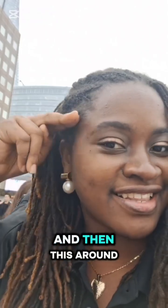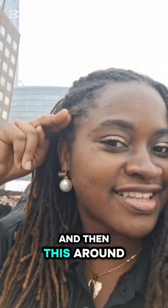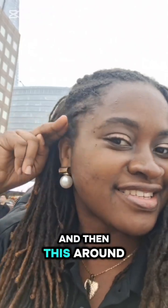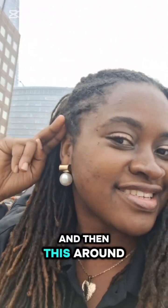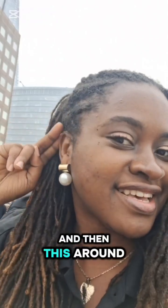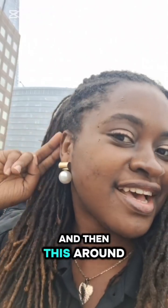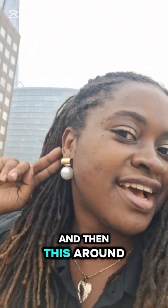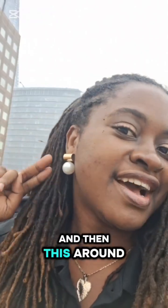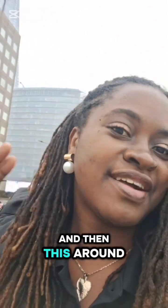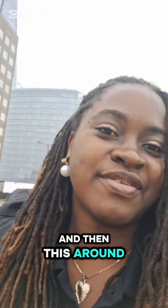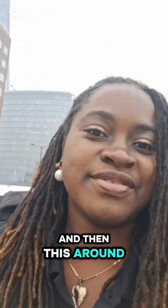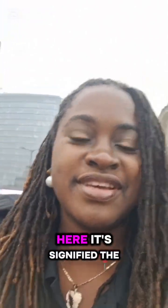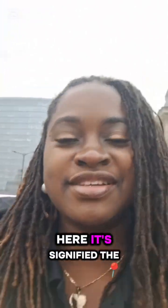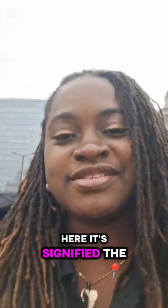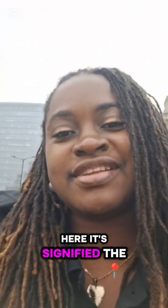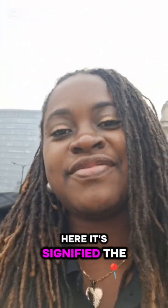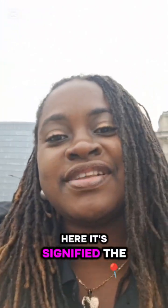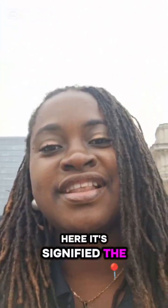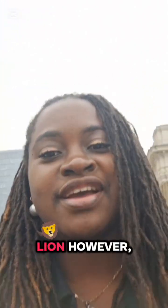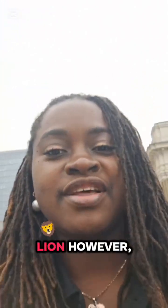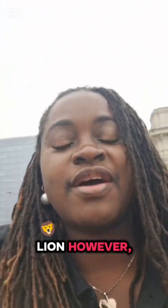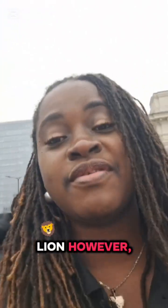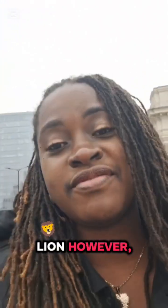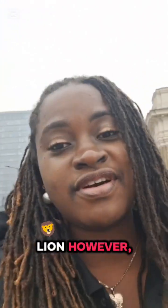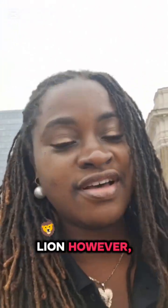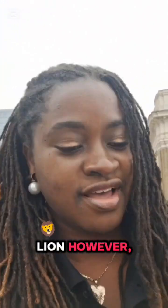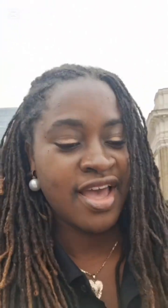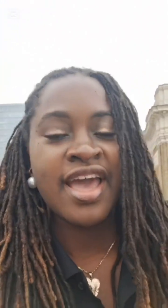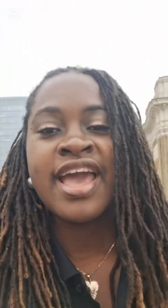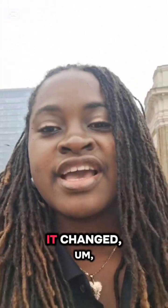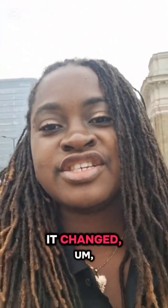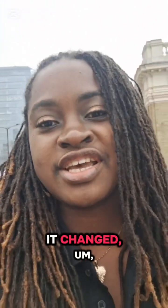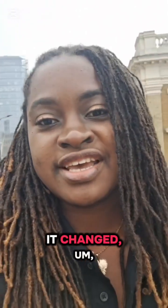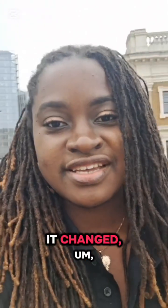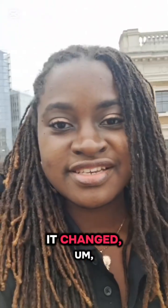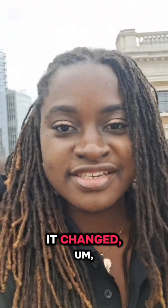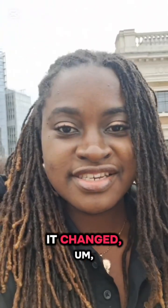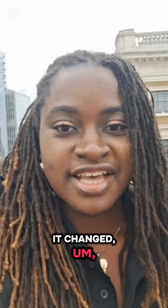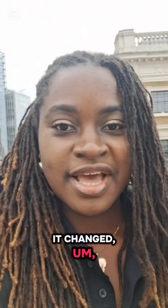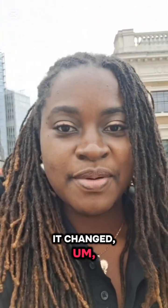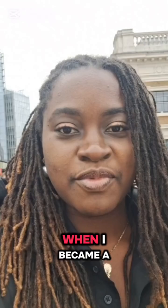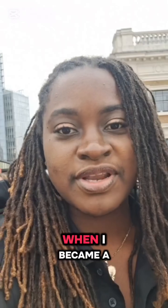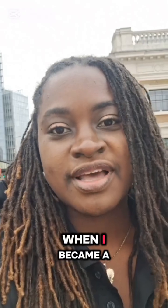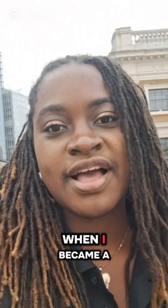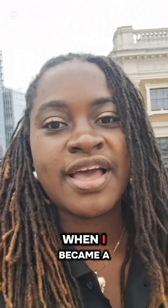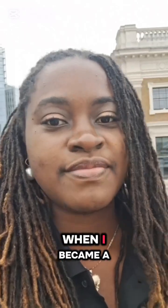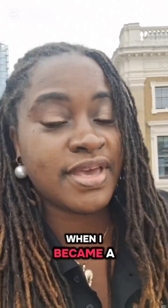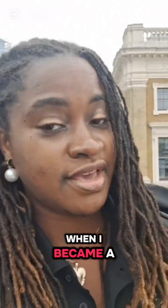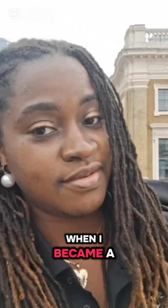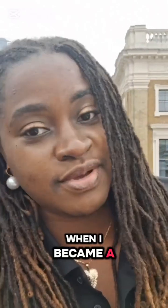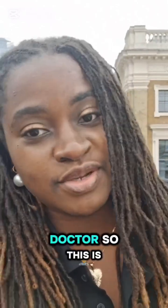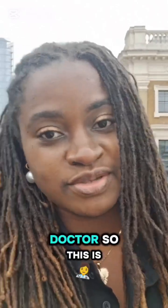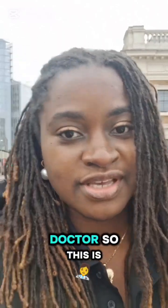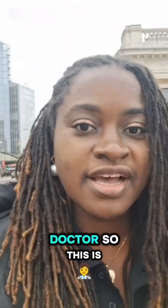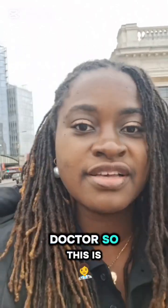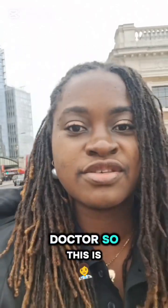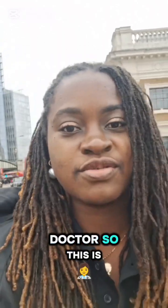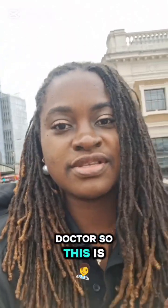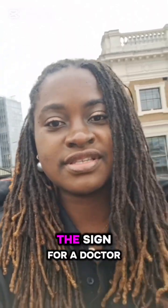this around here to signify the lion. However, it changed when I became a doctor, so this is the sign